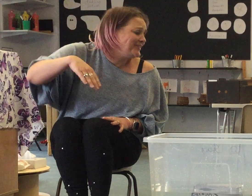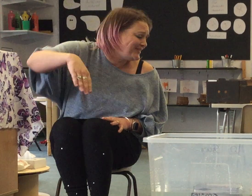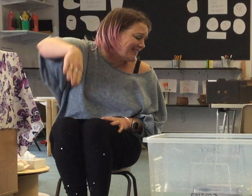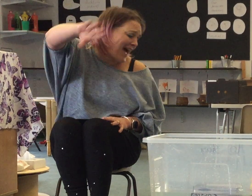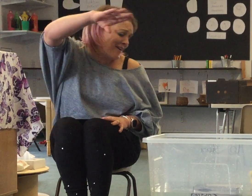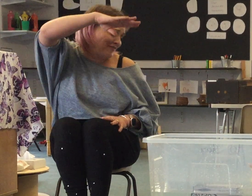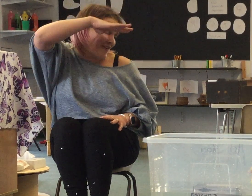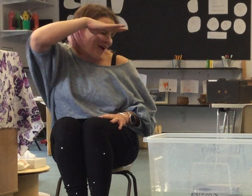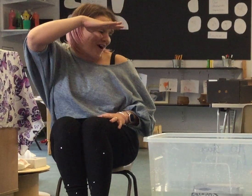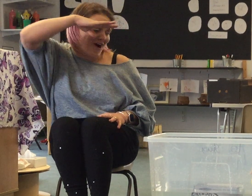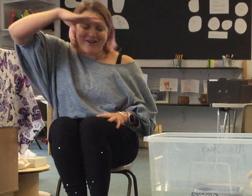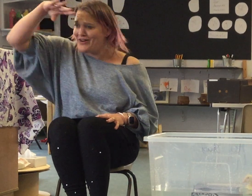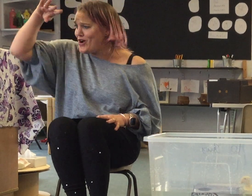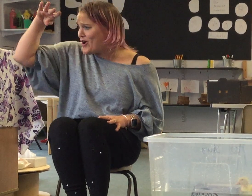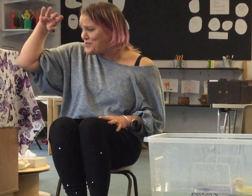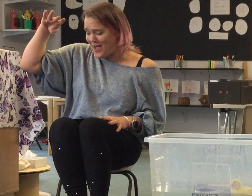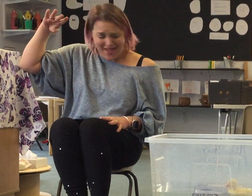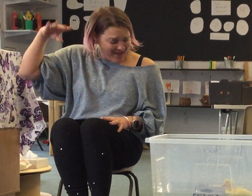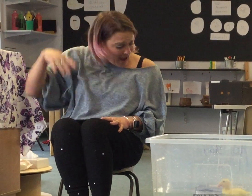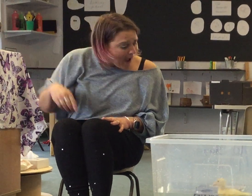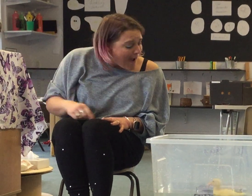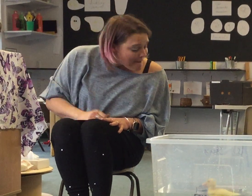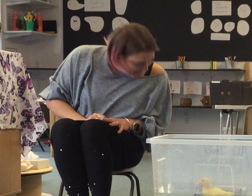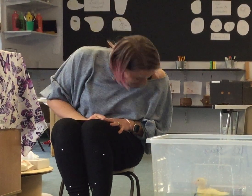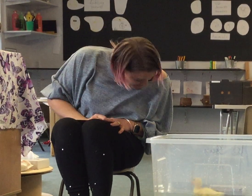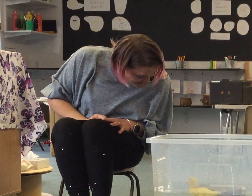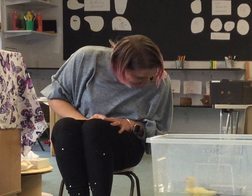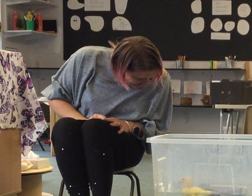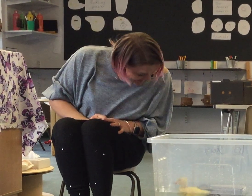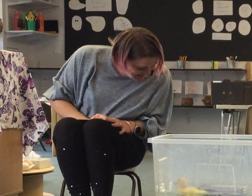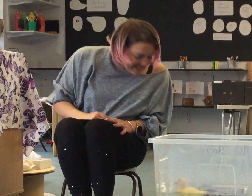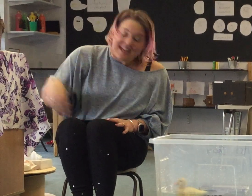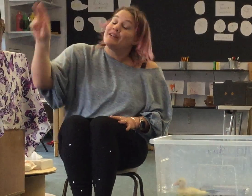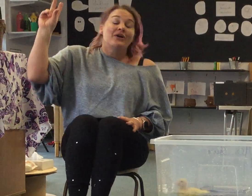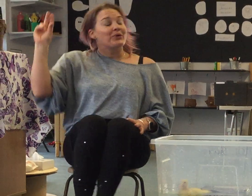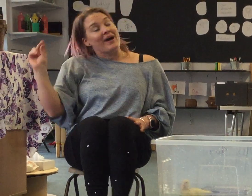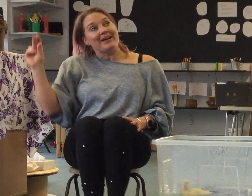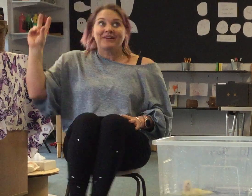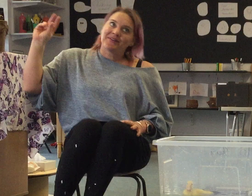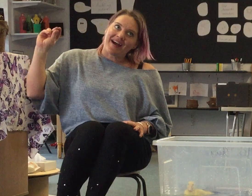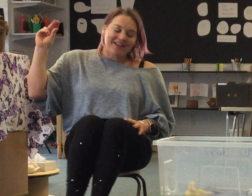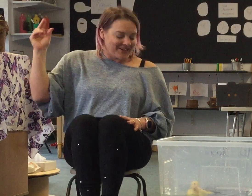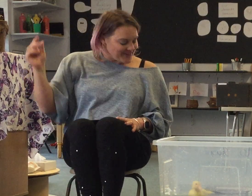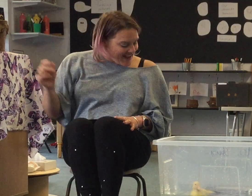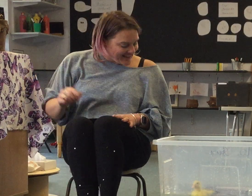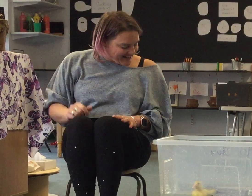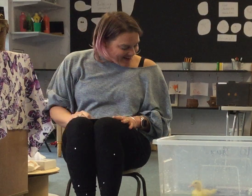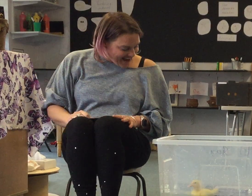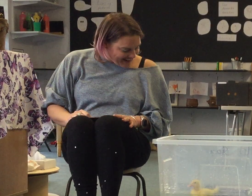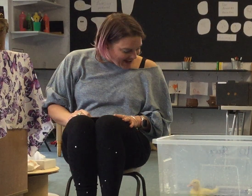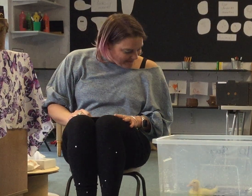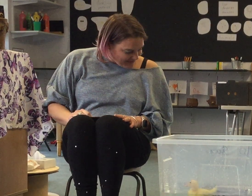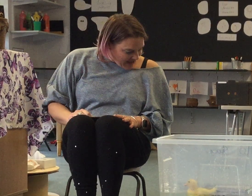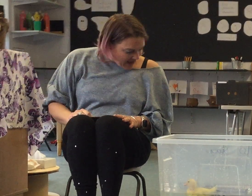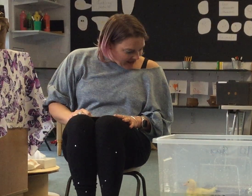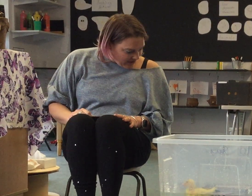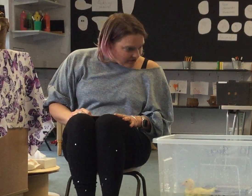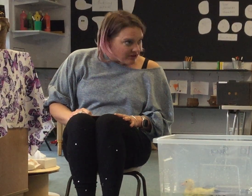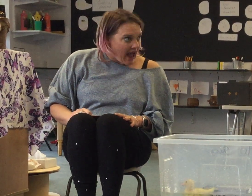hills and far away. Mommy duck said quack, quack, quack, quack. And